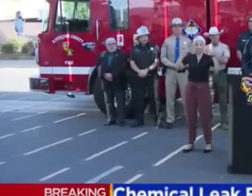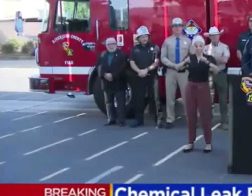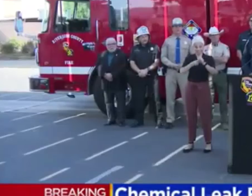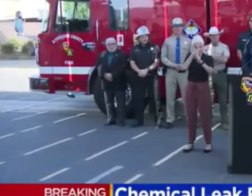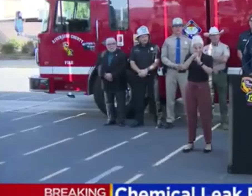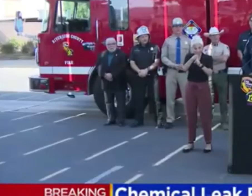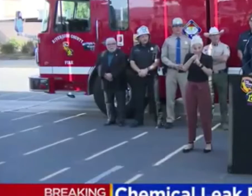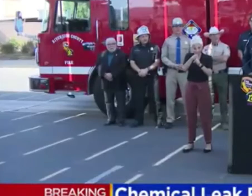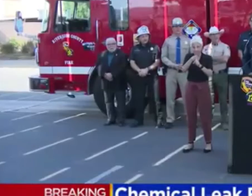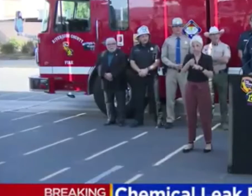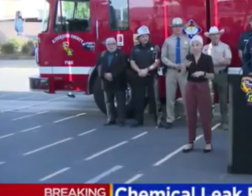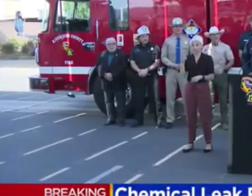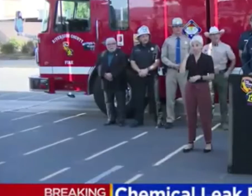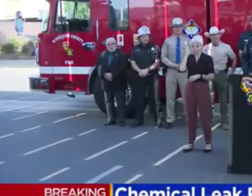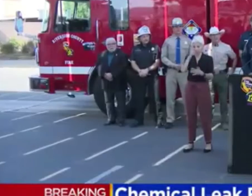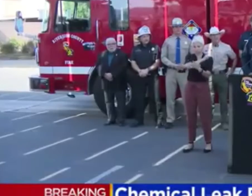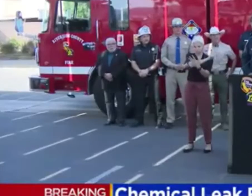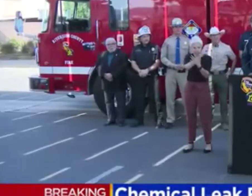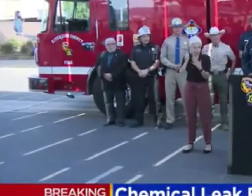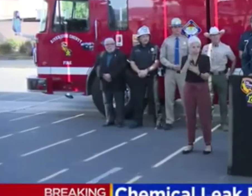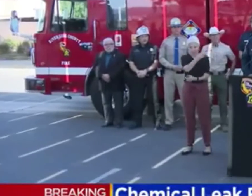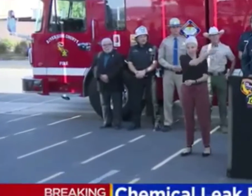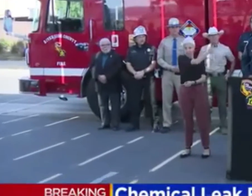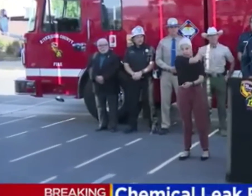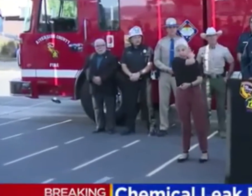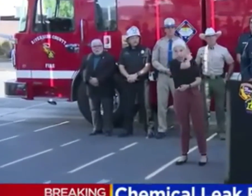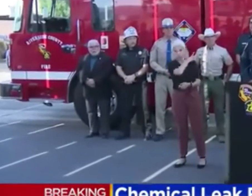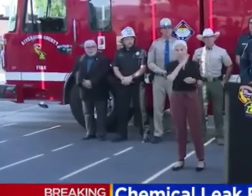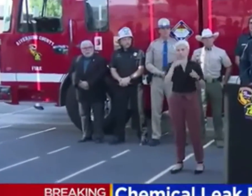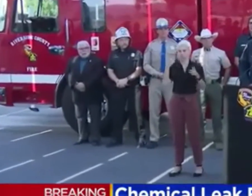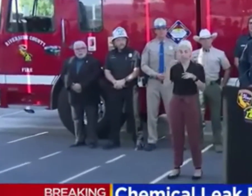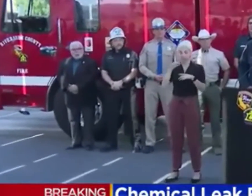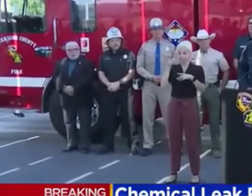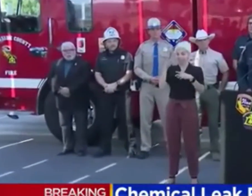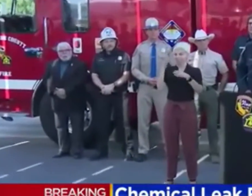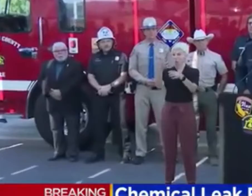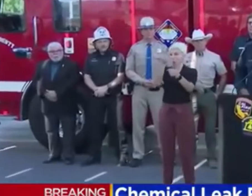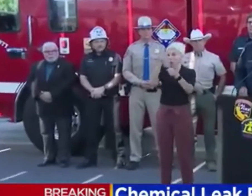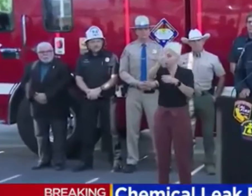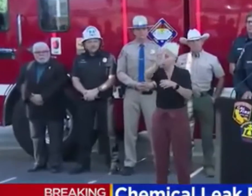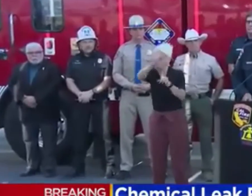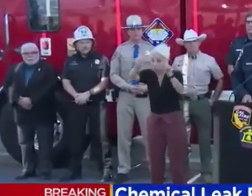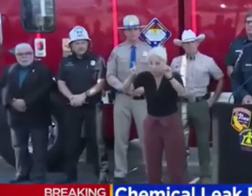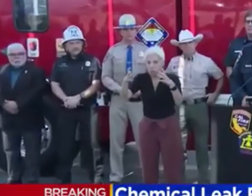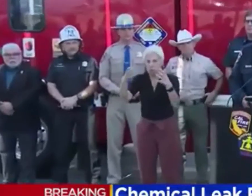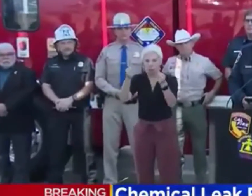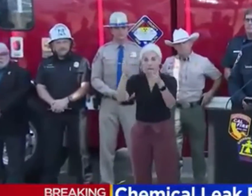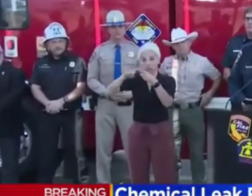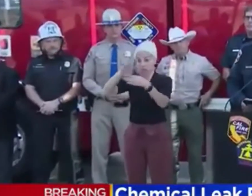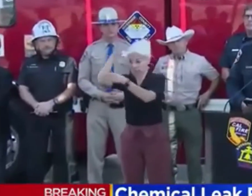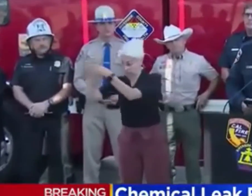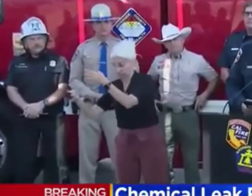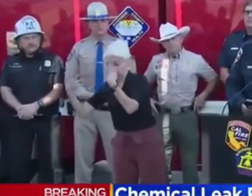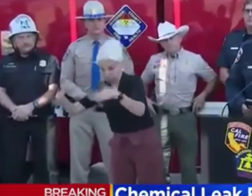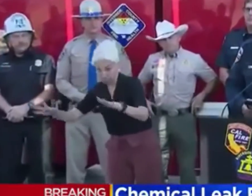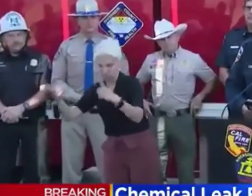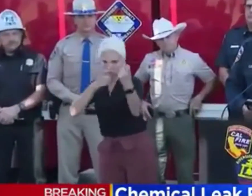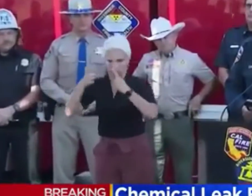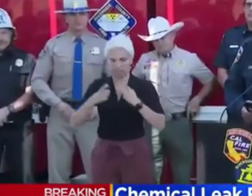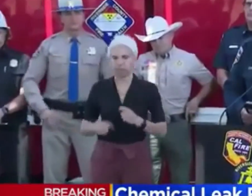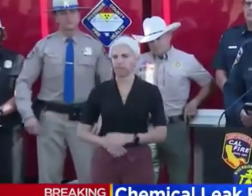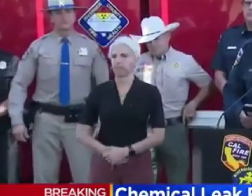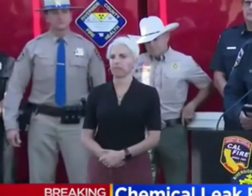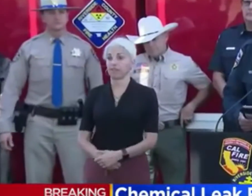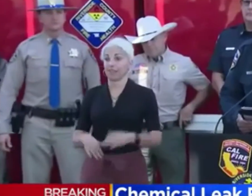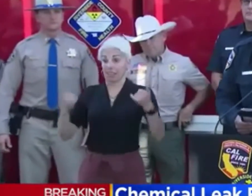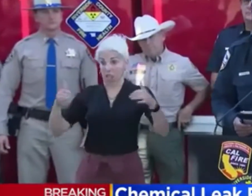here live, a news conference is about to start right in front of your screen. You can see the PIO, that is Captain Cordova, so he is introducing